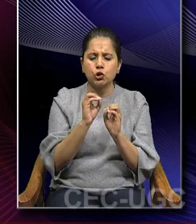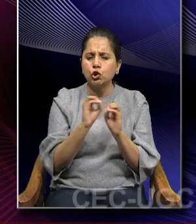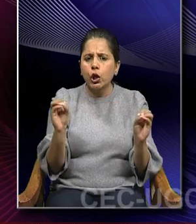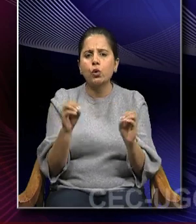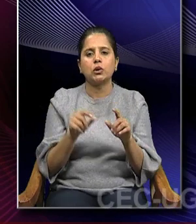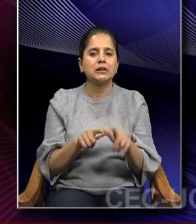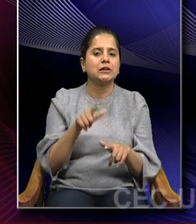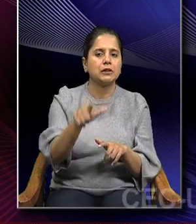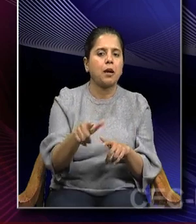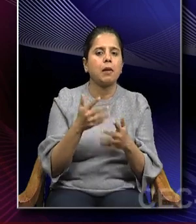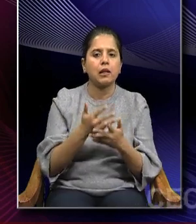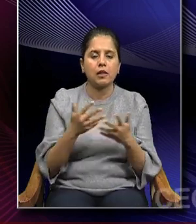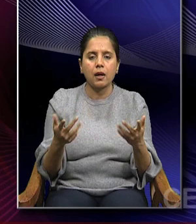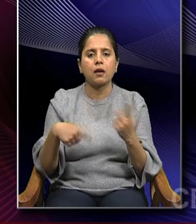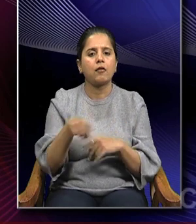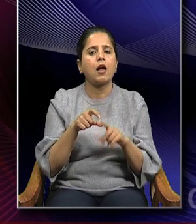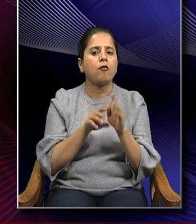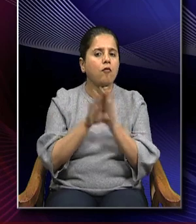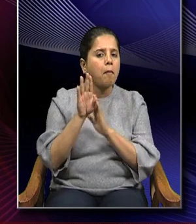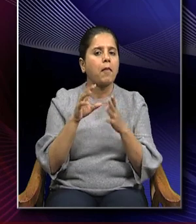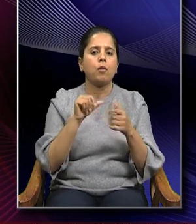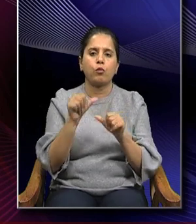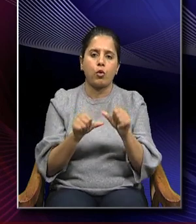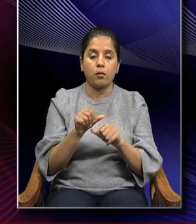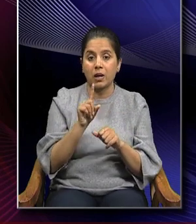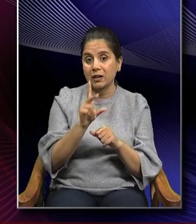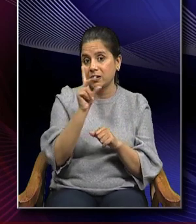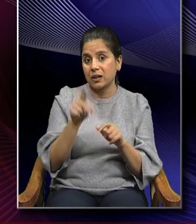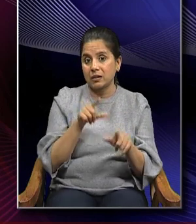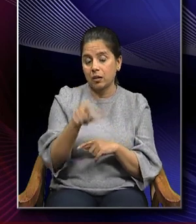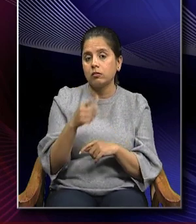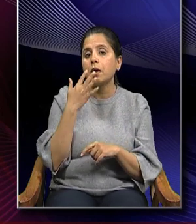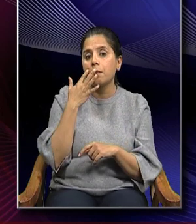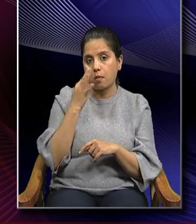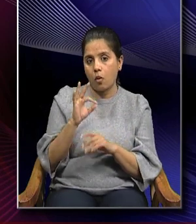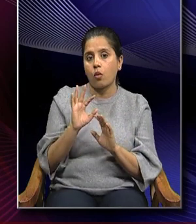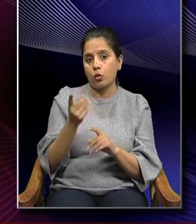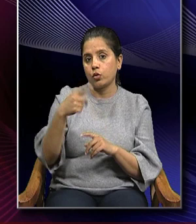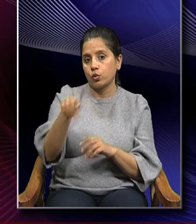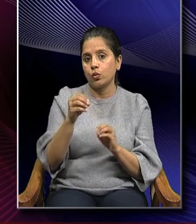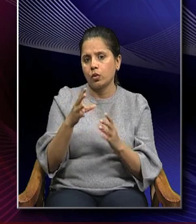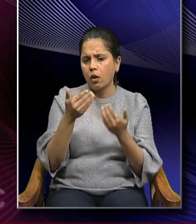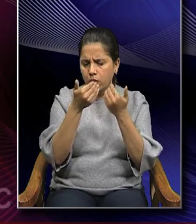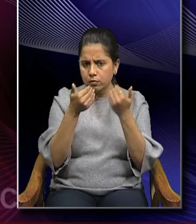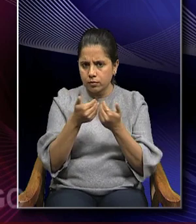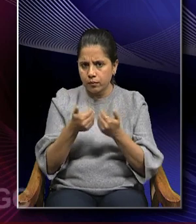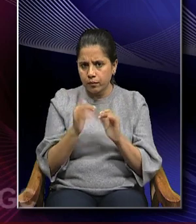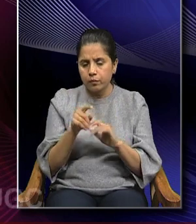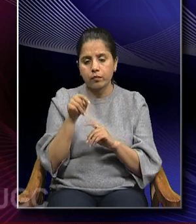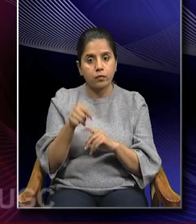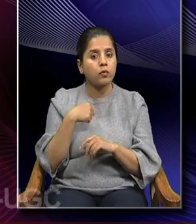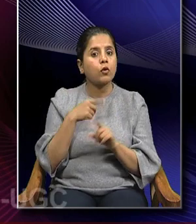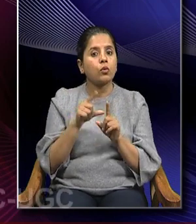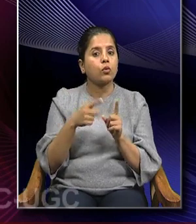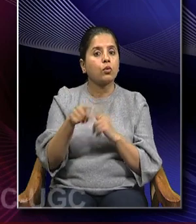of the product development process. But the second step becomes very important, where you start filtering. So, here what we do,